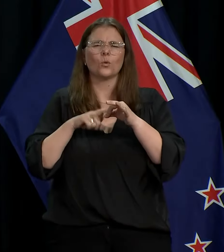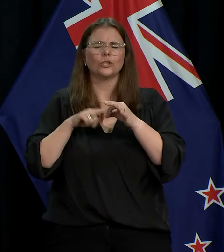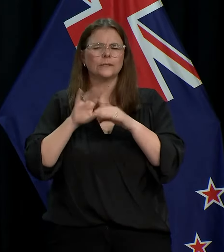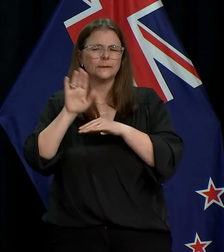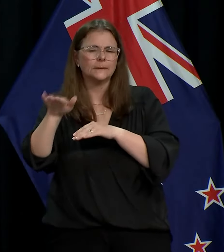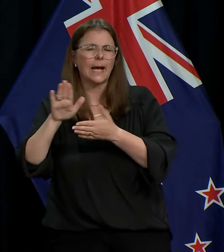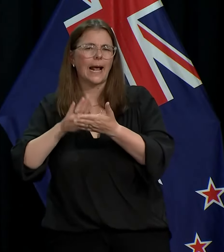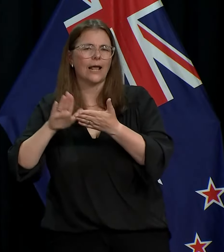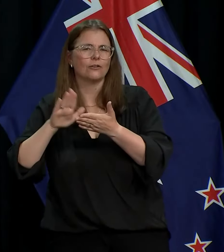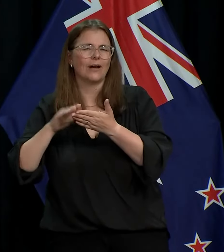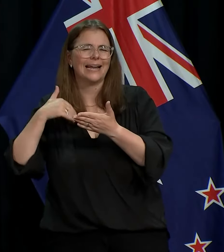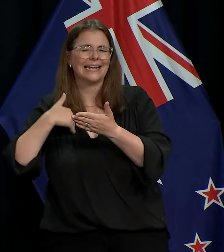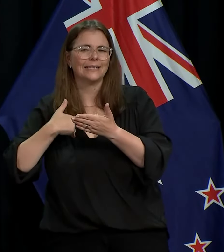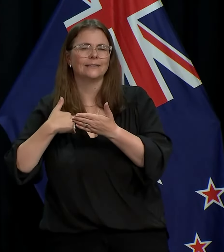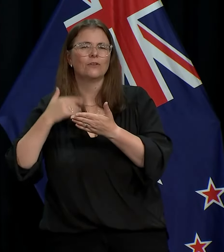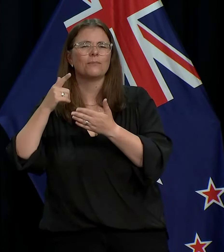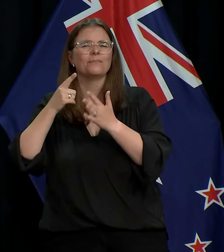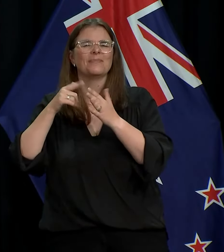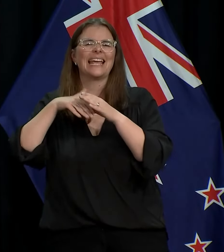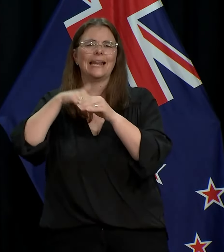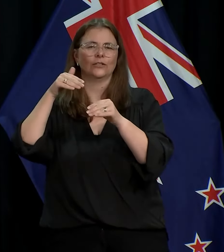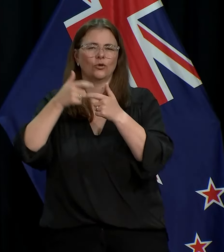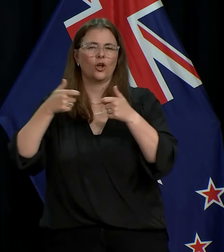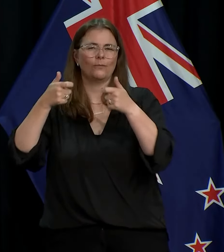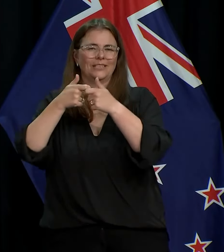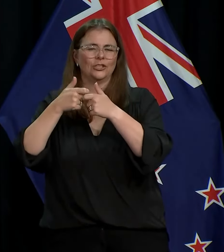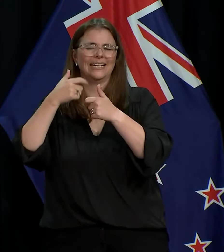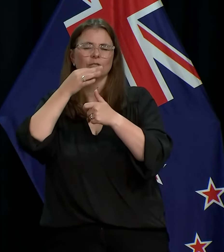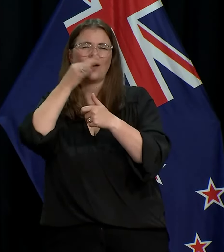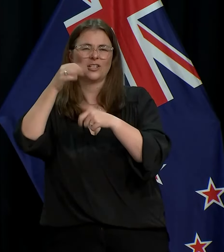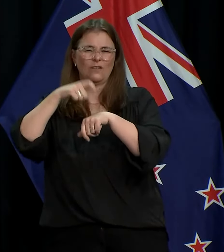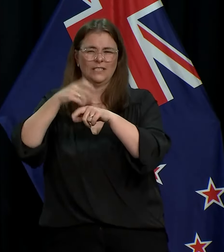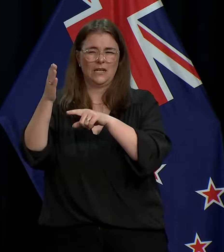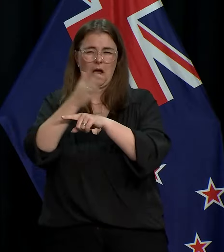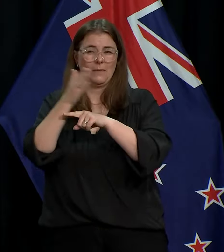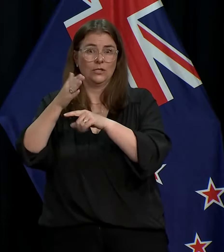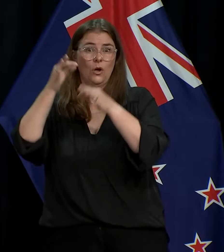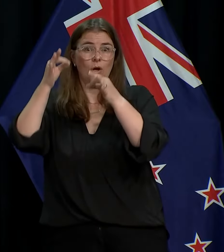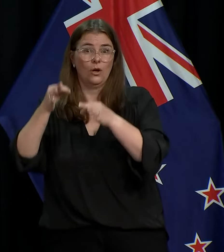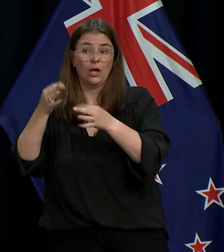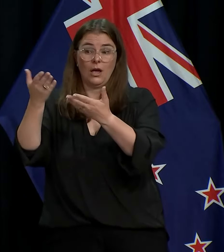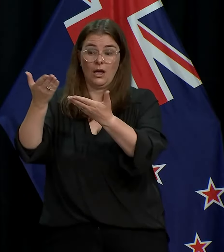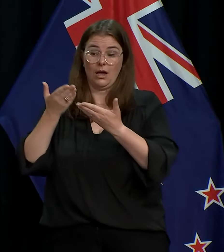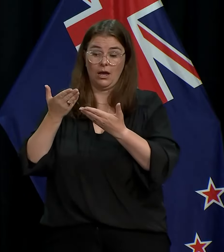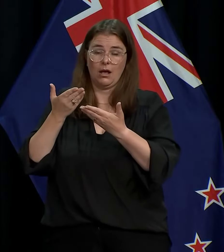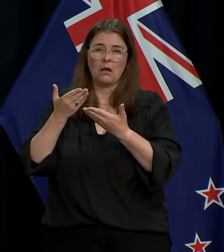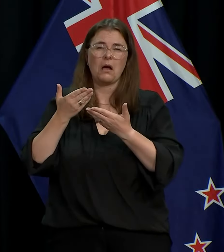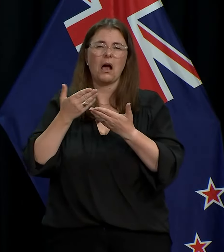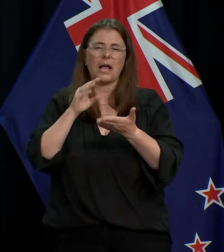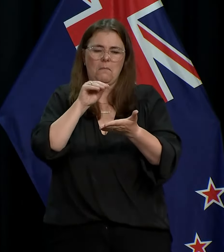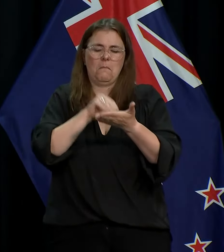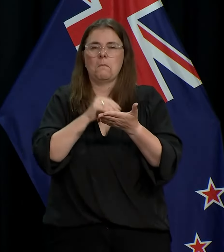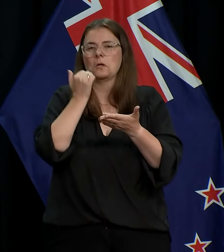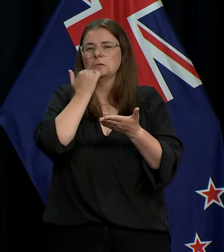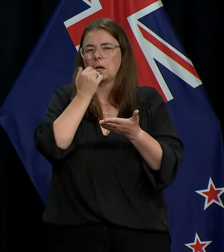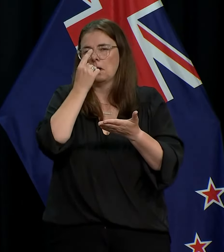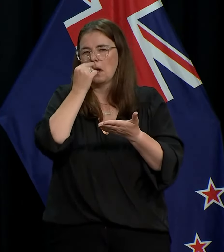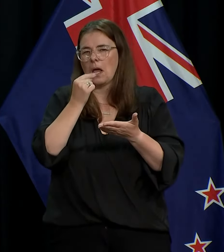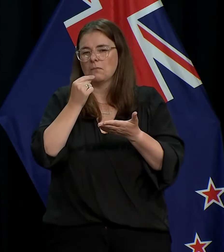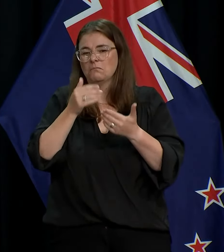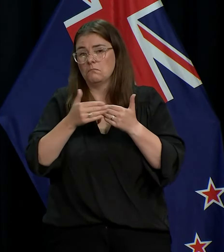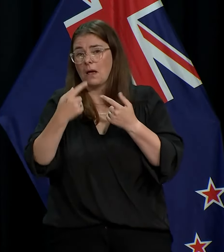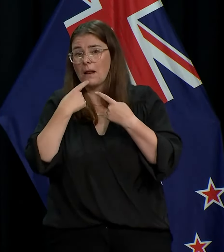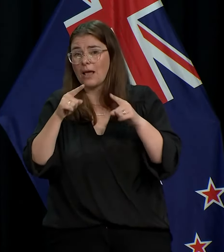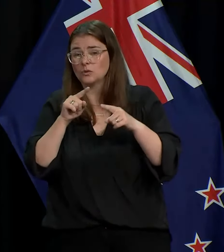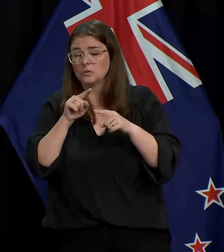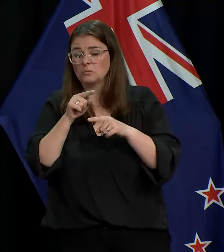I've asked of the Electoral Commission in terms of timing. So once I get that back, I imagine that I should be able to make